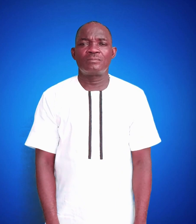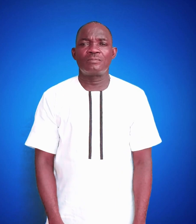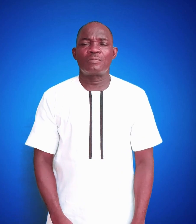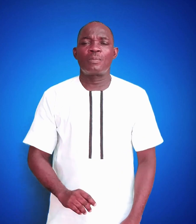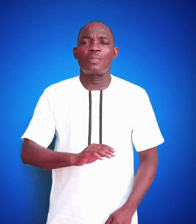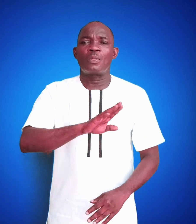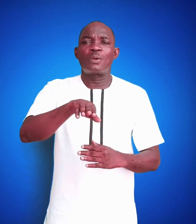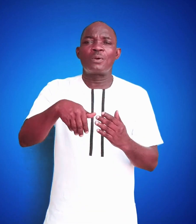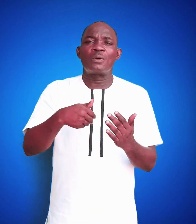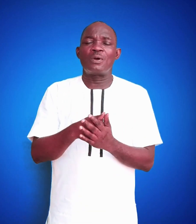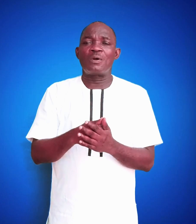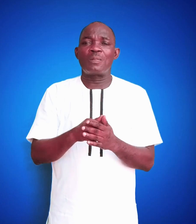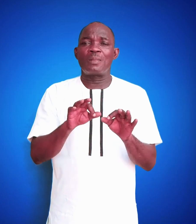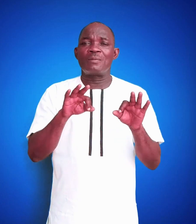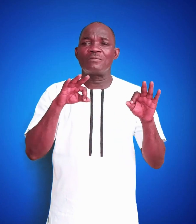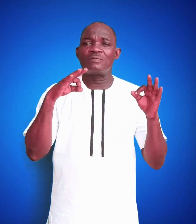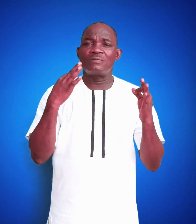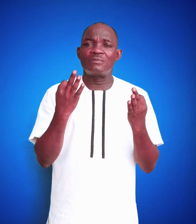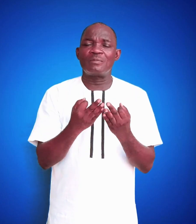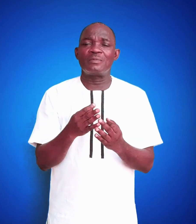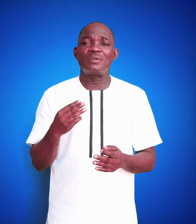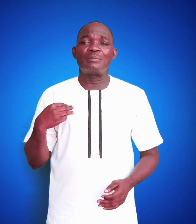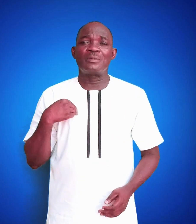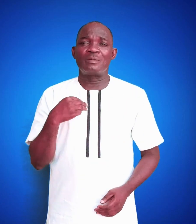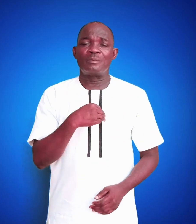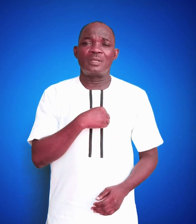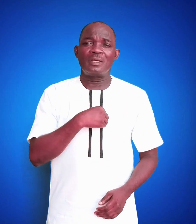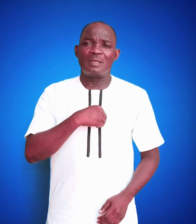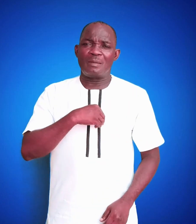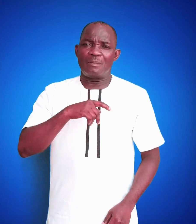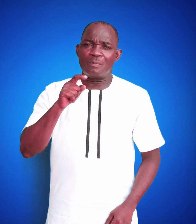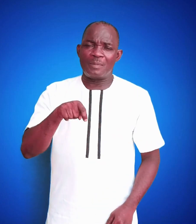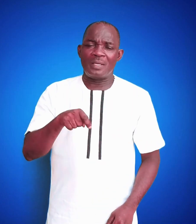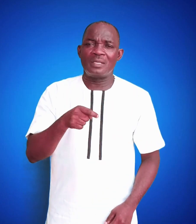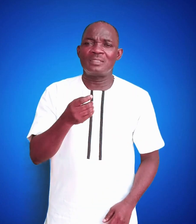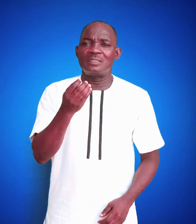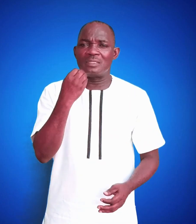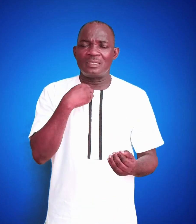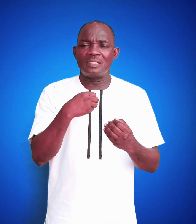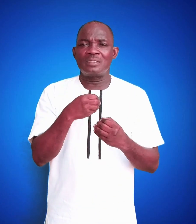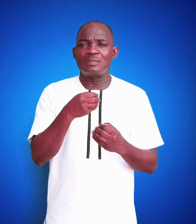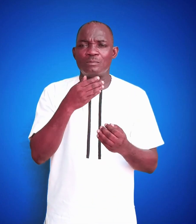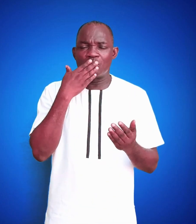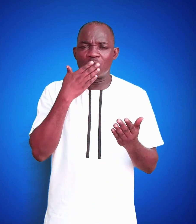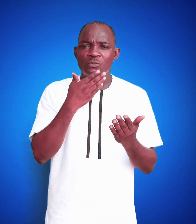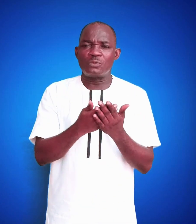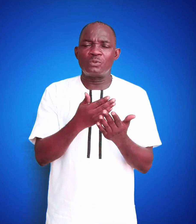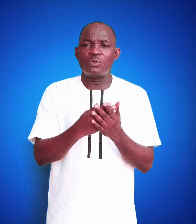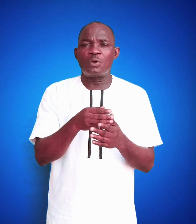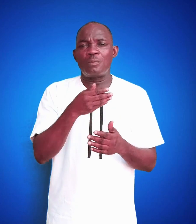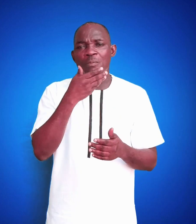All members of the household should eat a balanced diet.